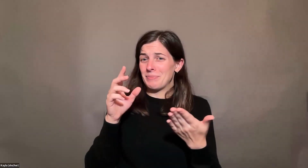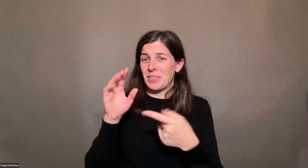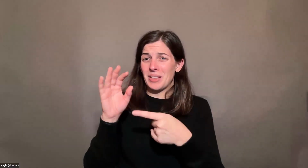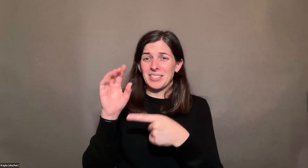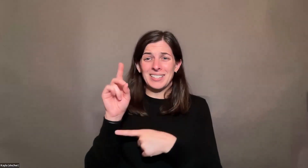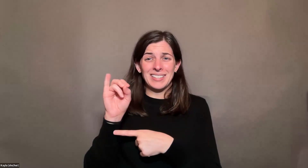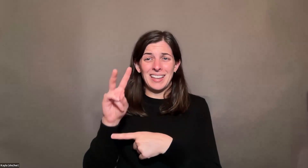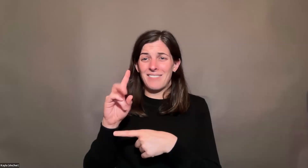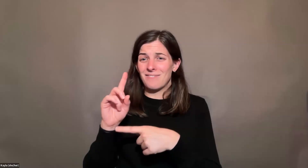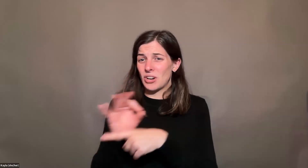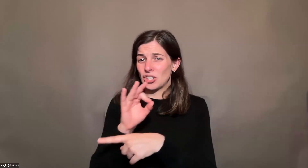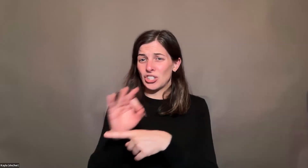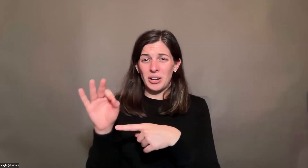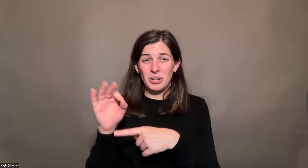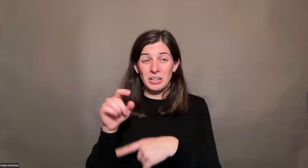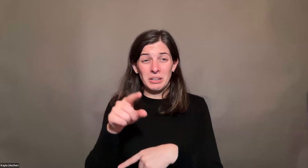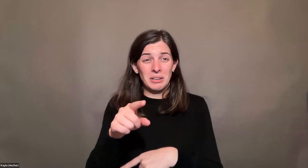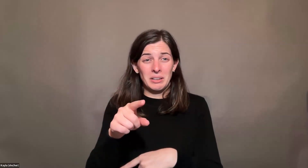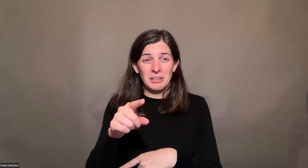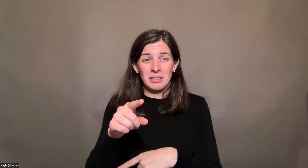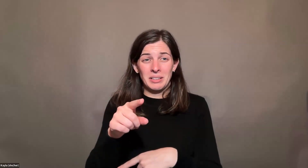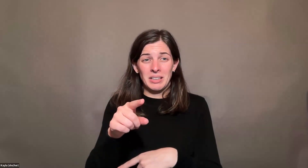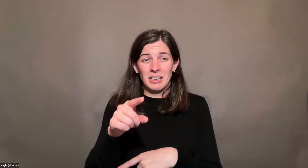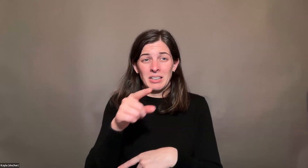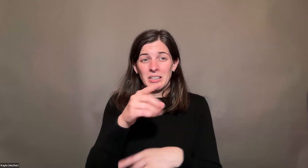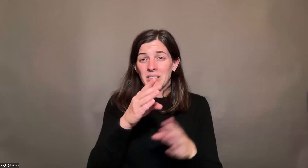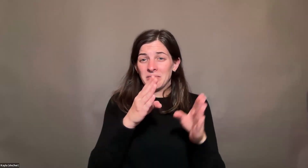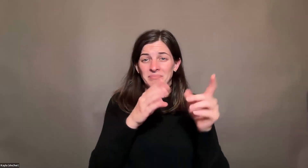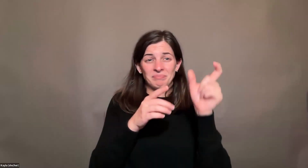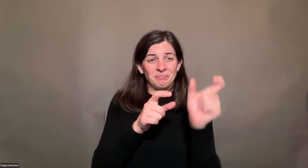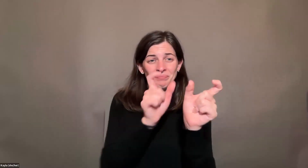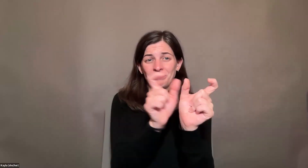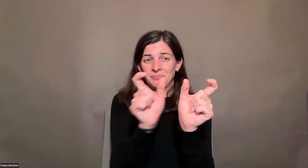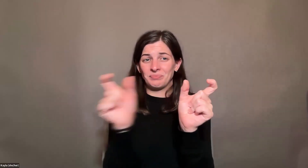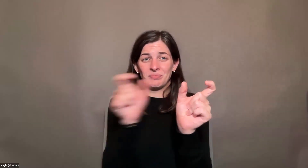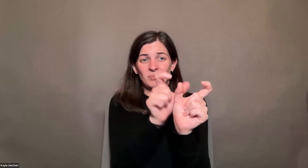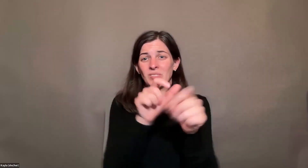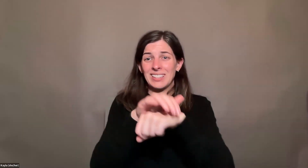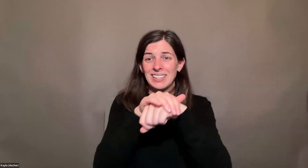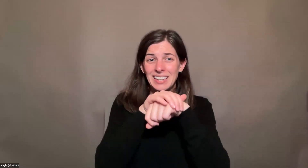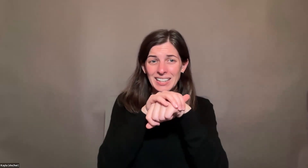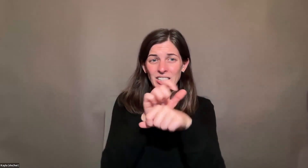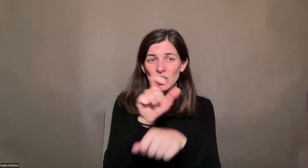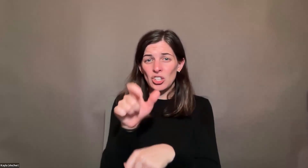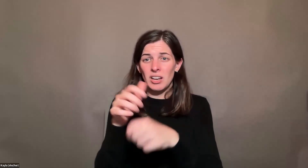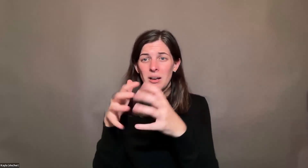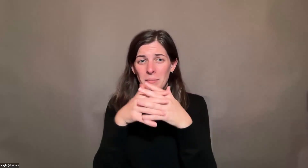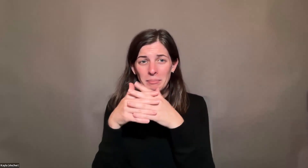can say here it is like I can, if I go into the English American, so the respective things will show